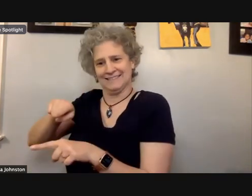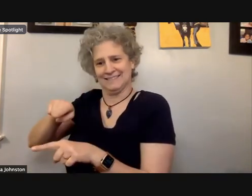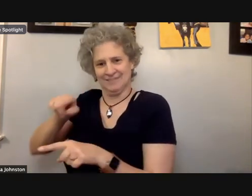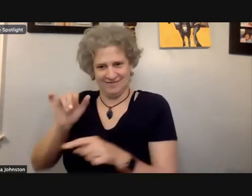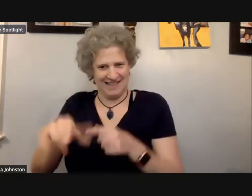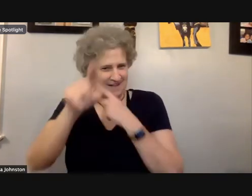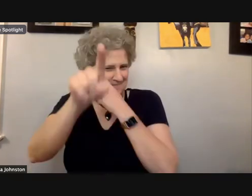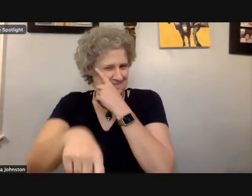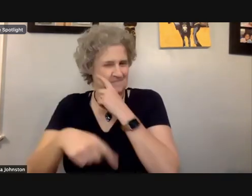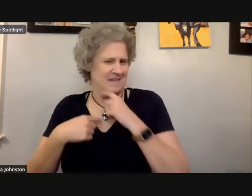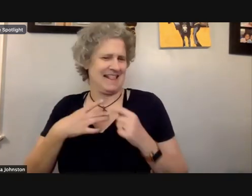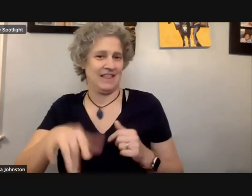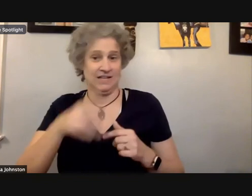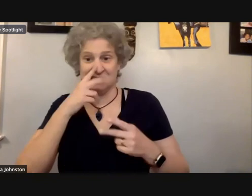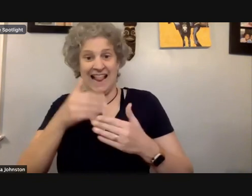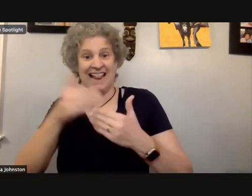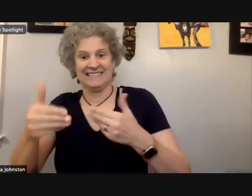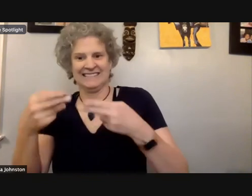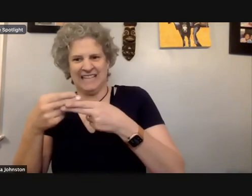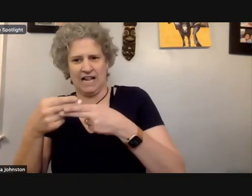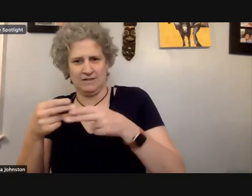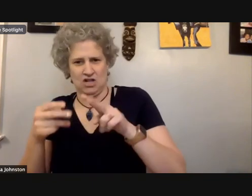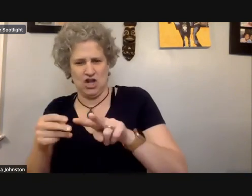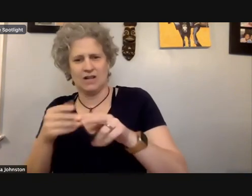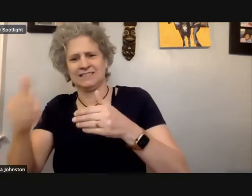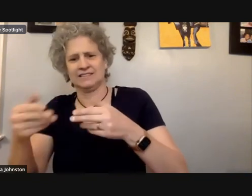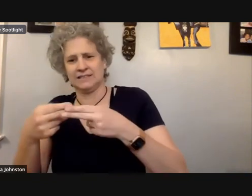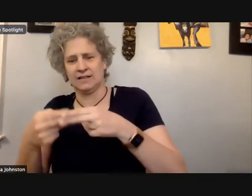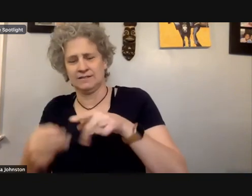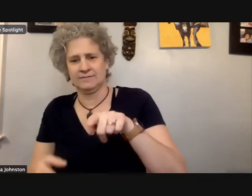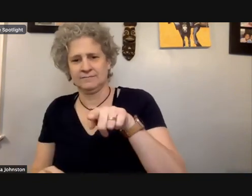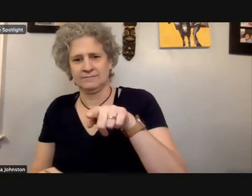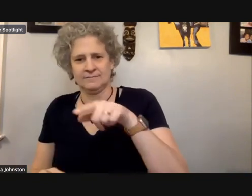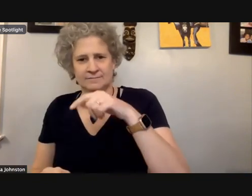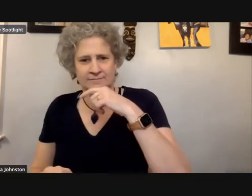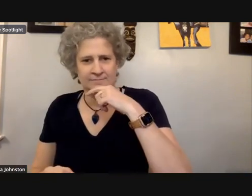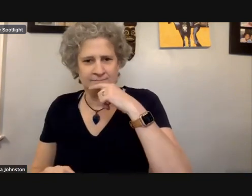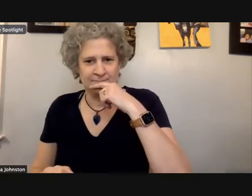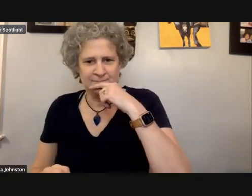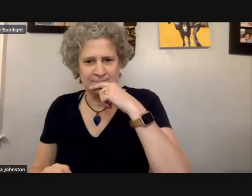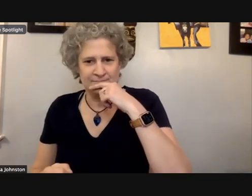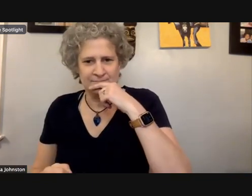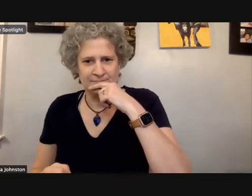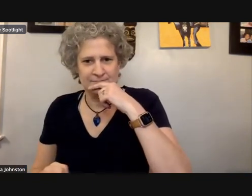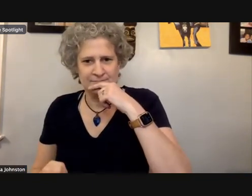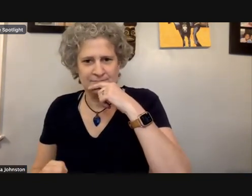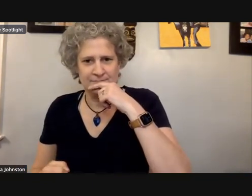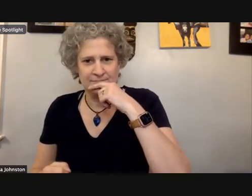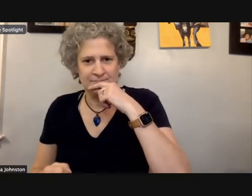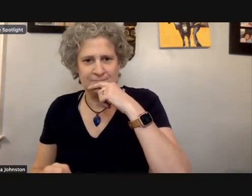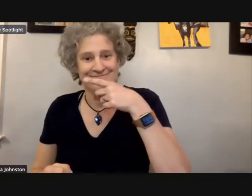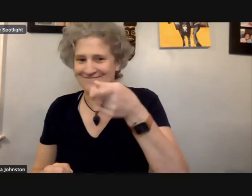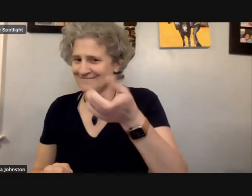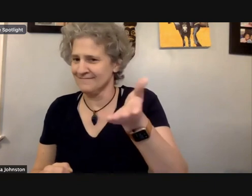and effect and what you're reacting to. Okay, that's a list of things. And actually on the next slide, if we could go to that one real